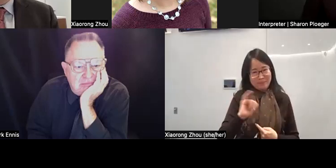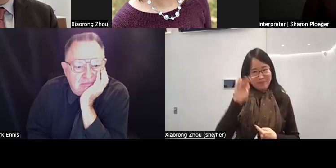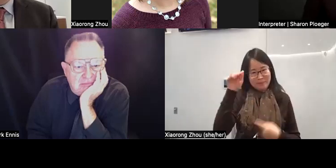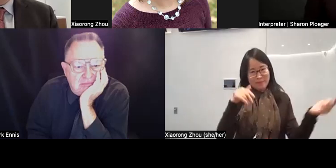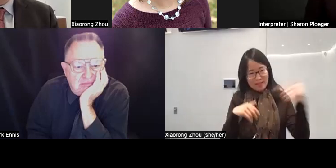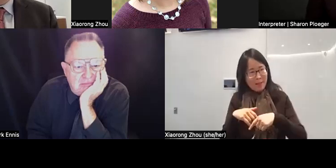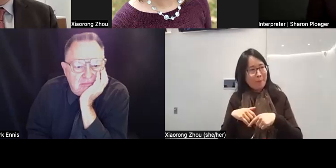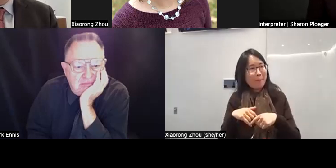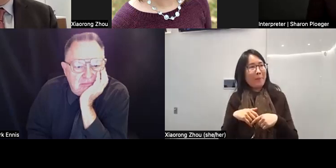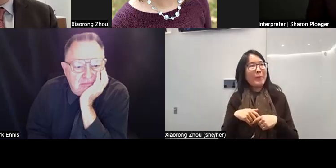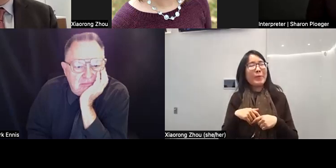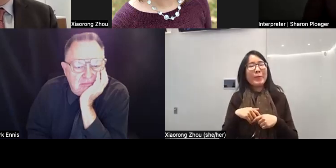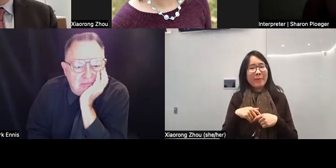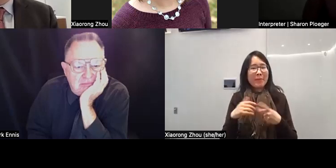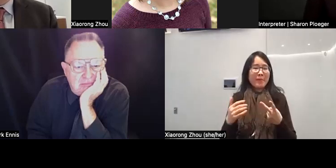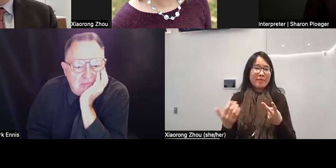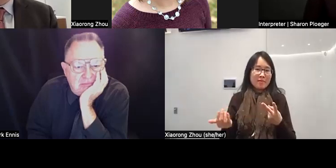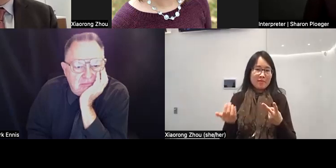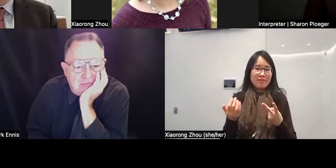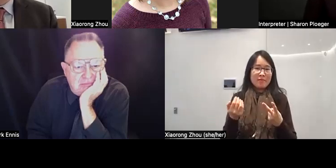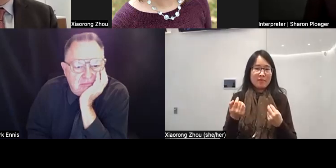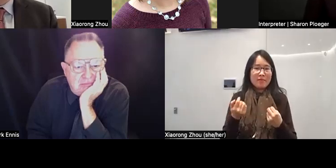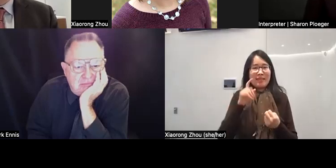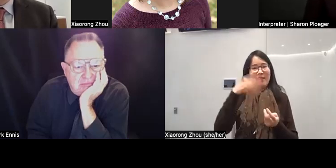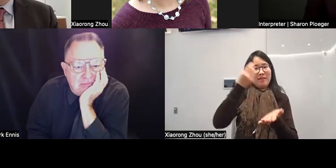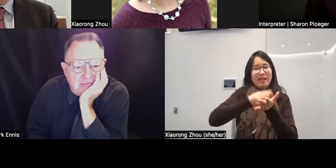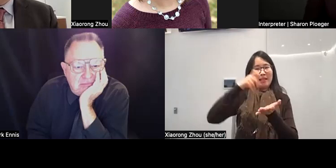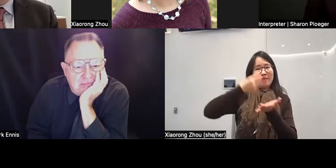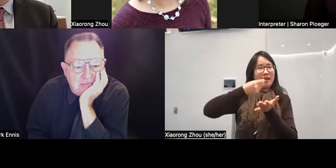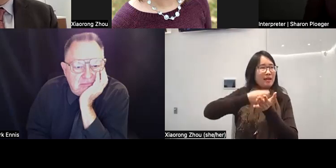Having more students coming to study would be wonderful.